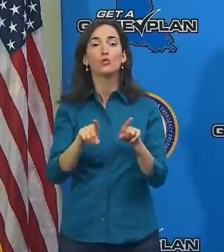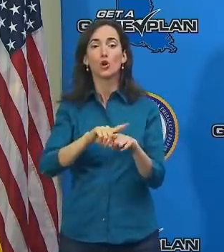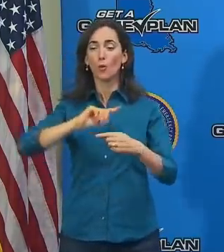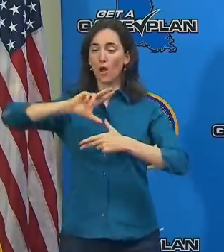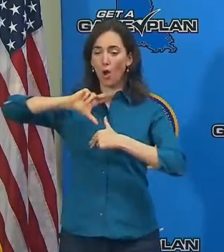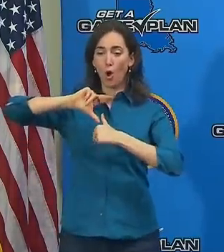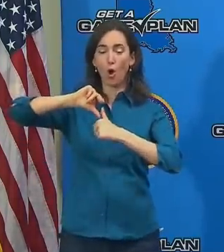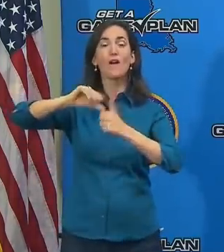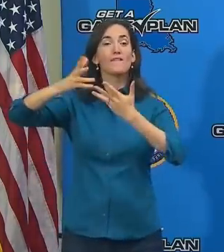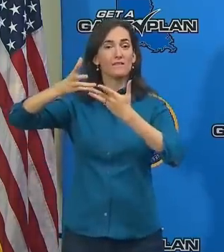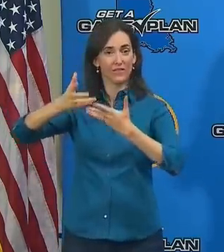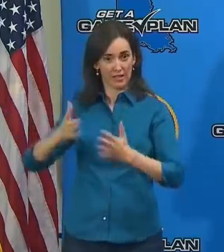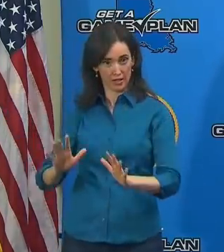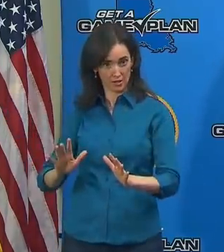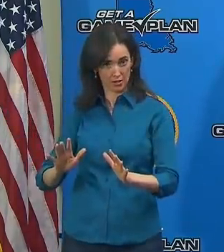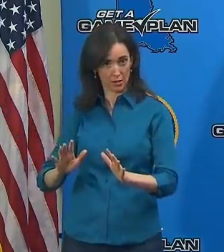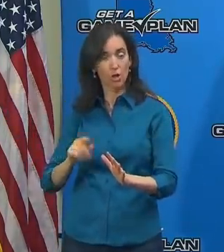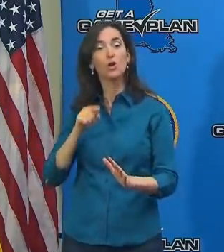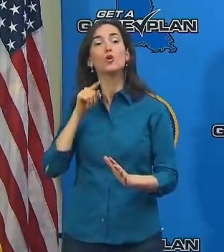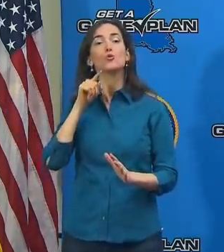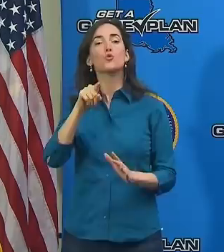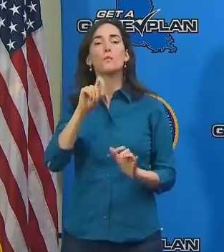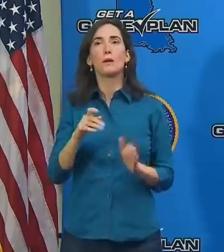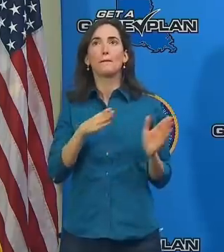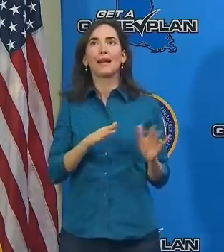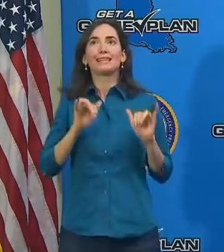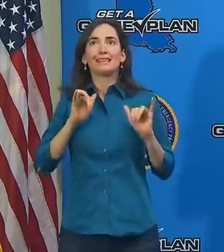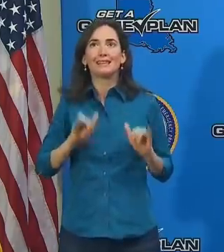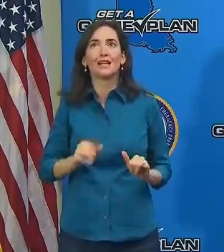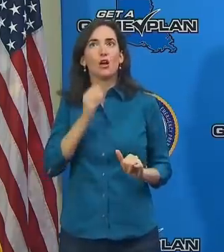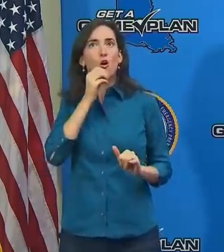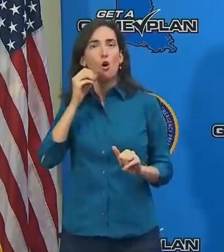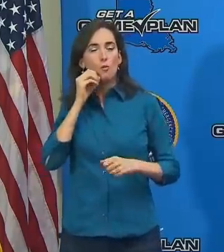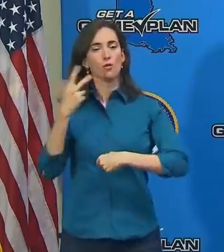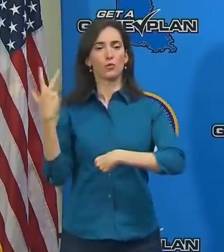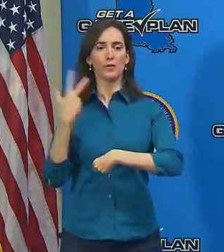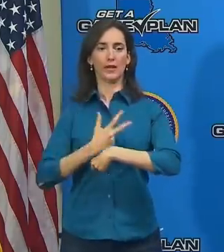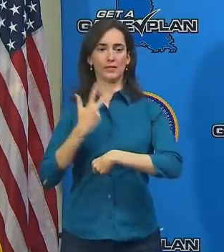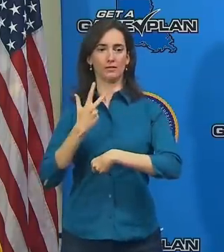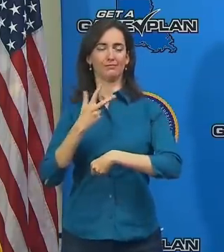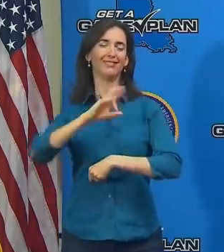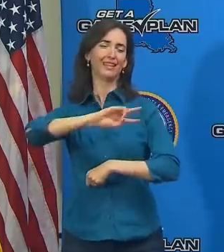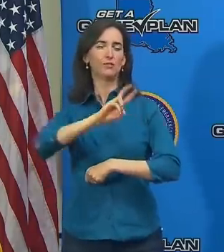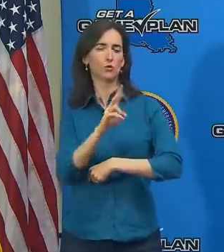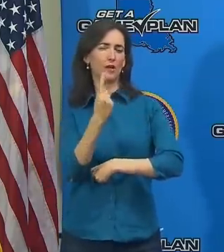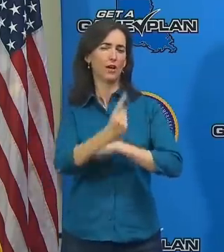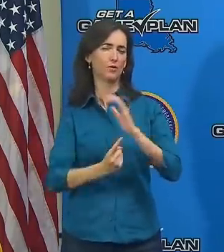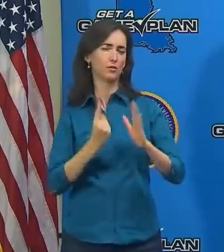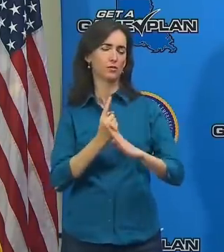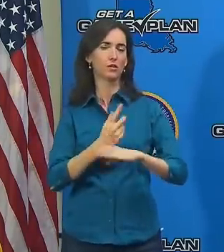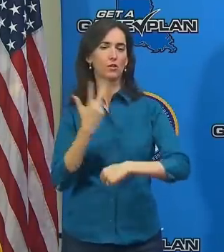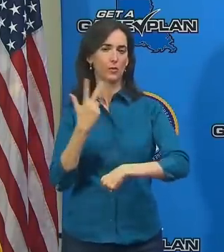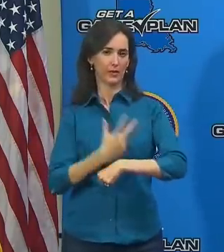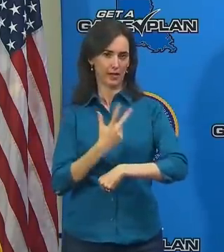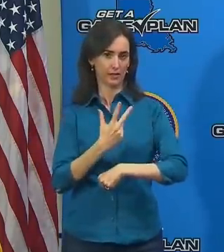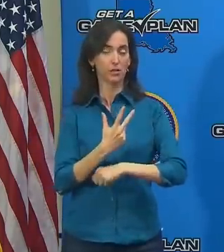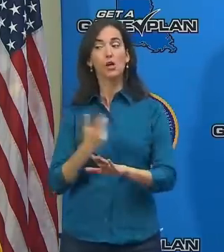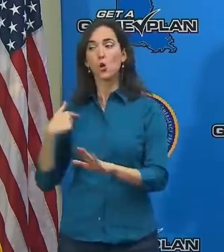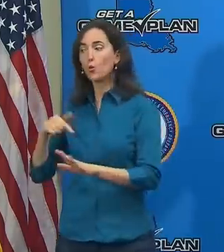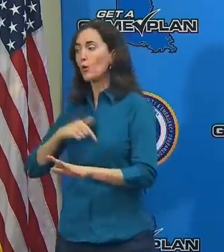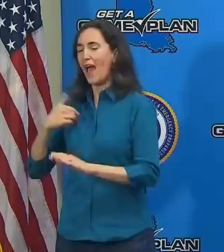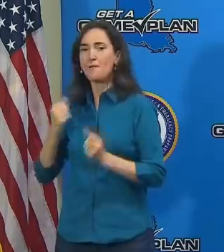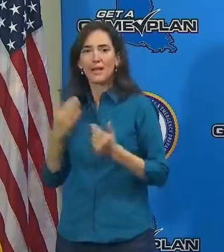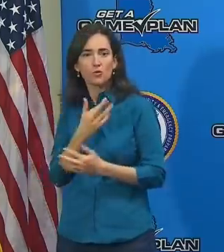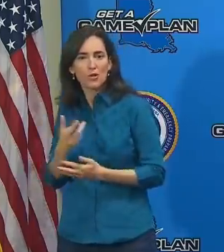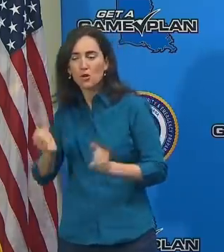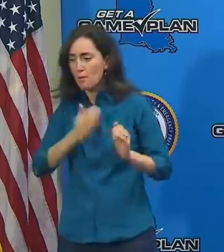hours. We have every possible resource ready to go to help you. We'll get there sooner than 72 hours, if at